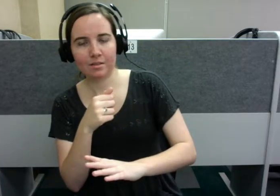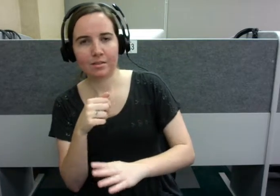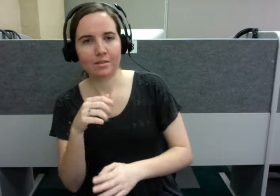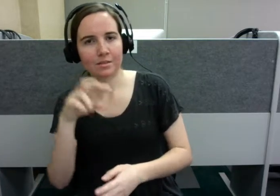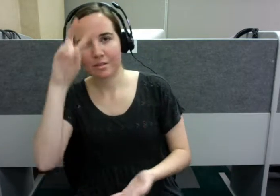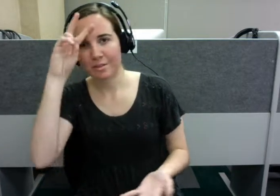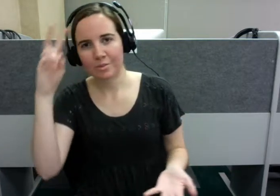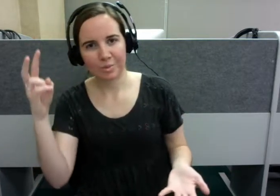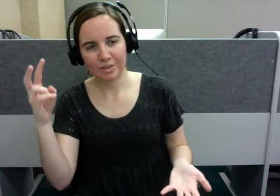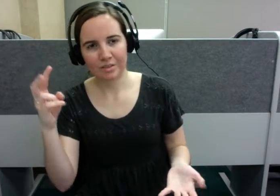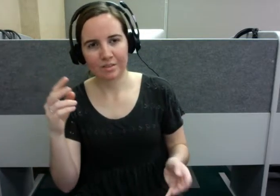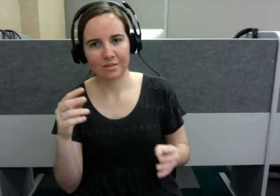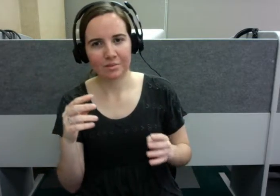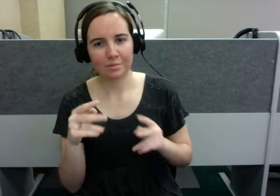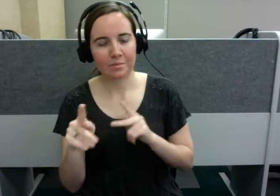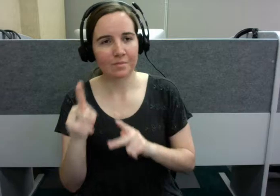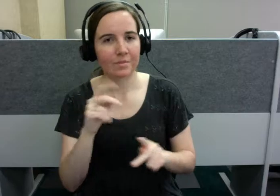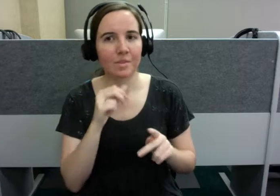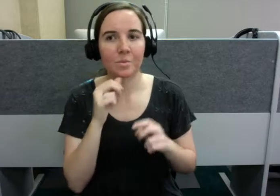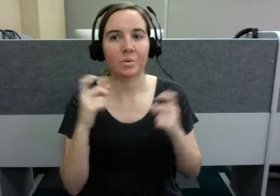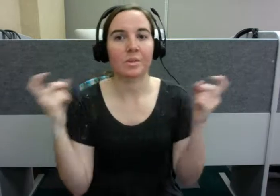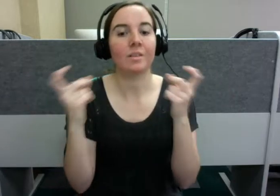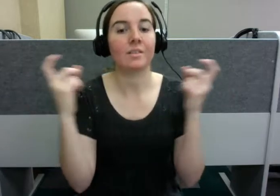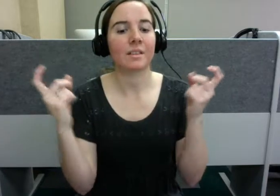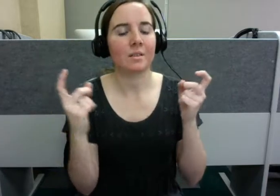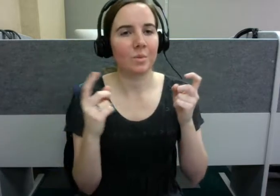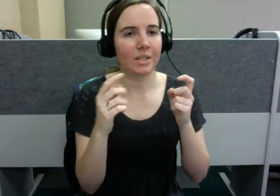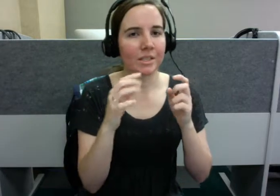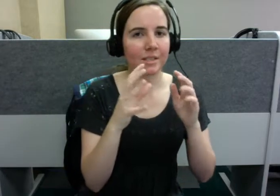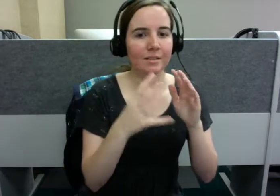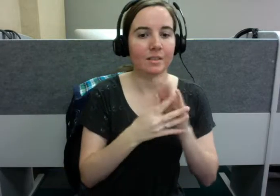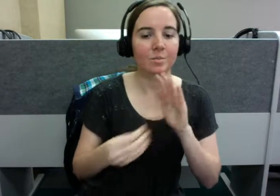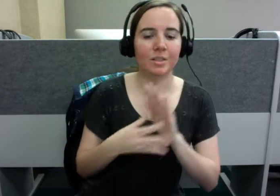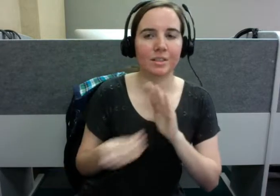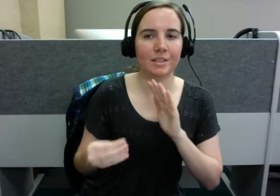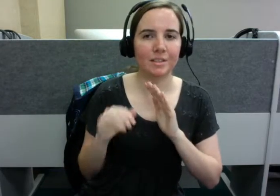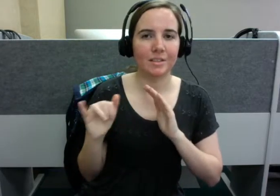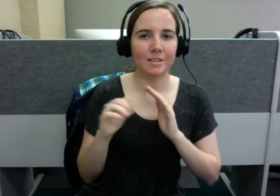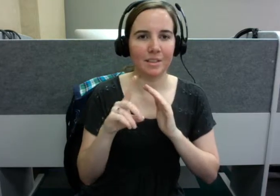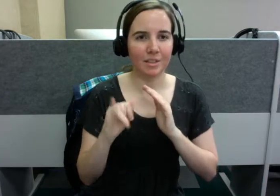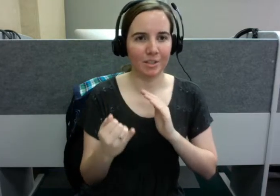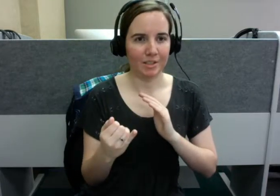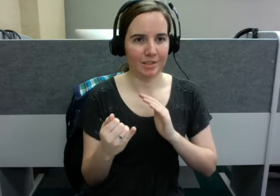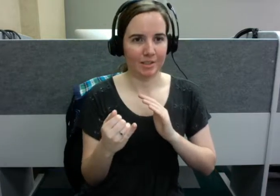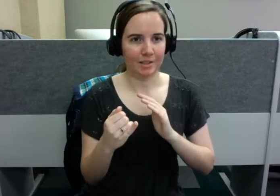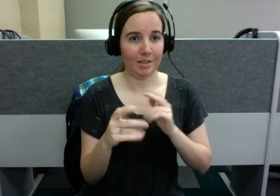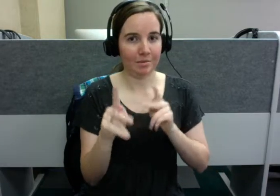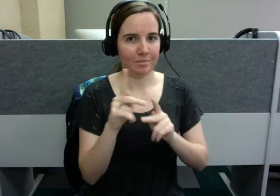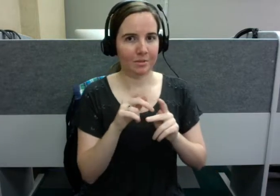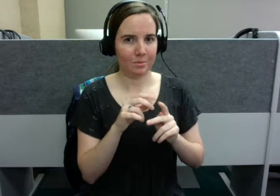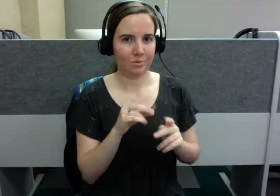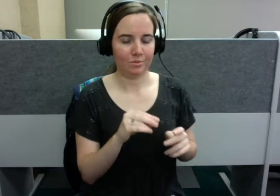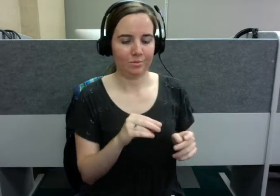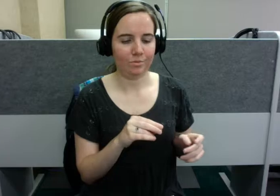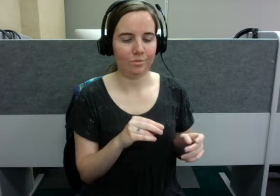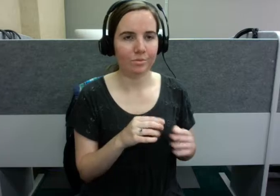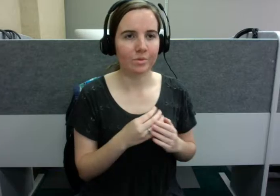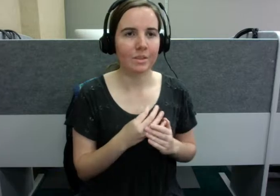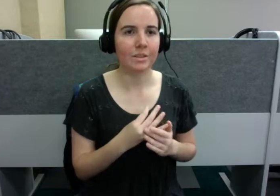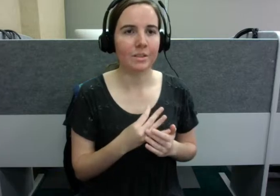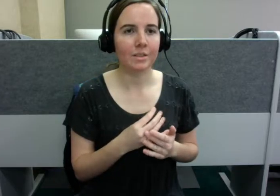celebrates imitation the way dirty jobs guys know it has to be done. Your iPhone without those people making the